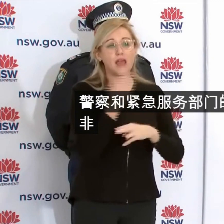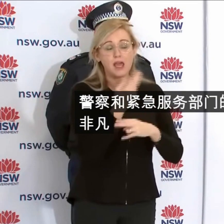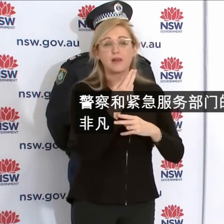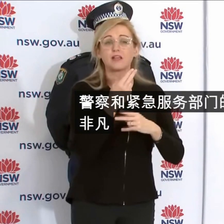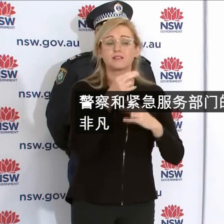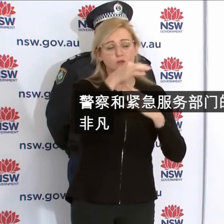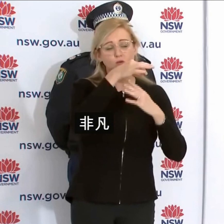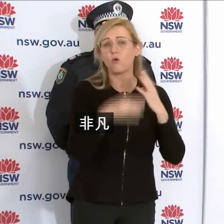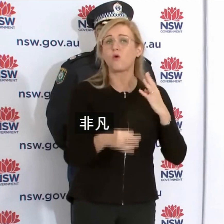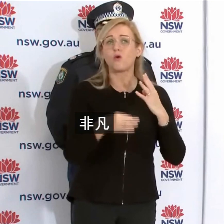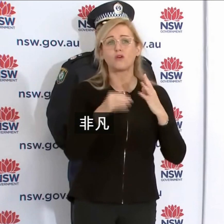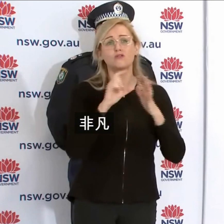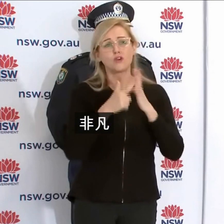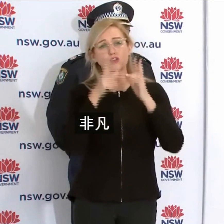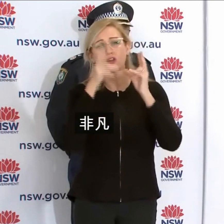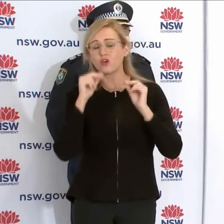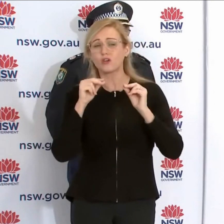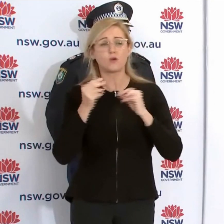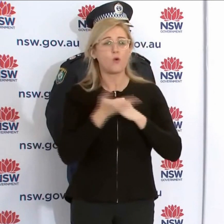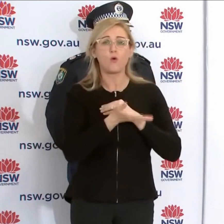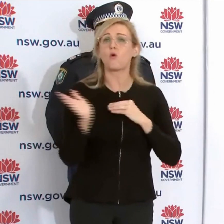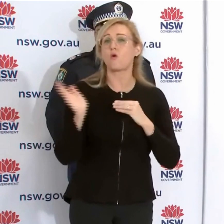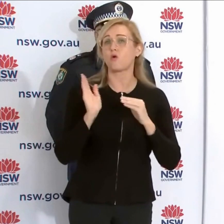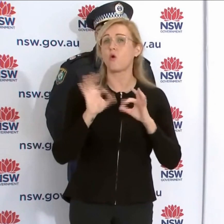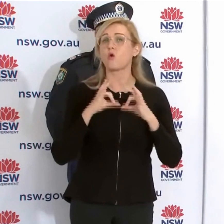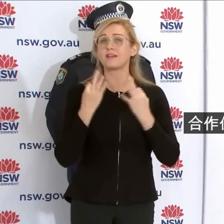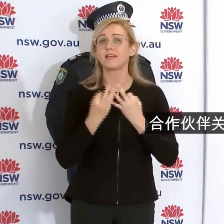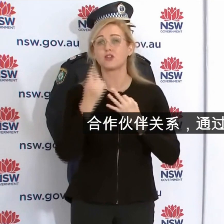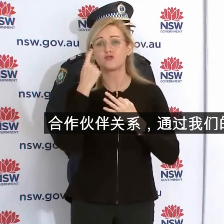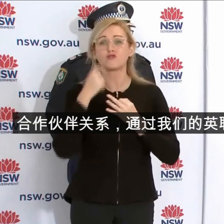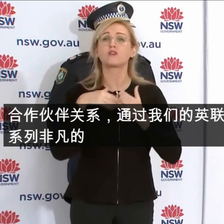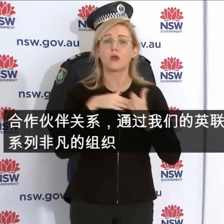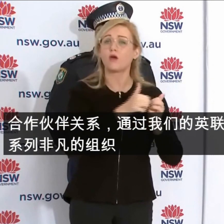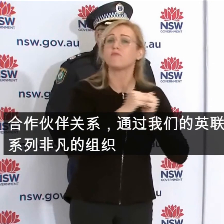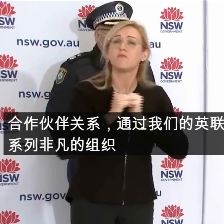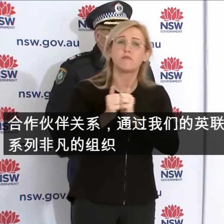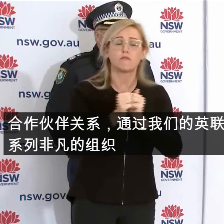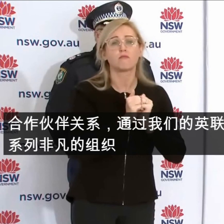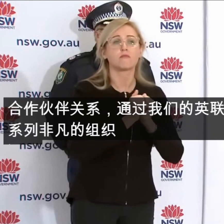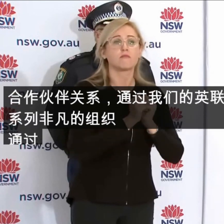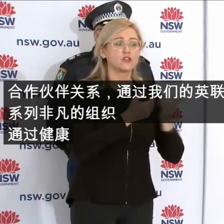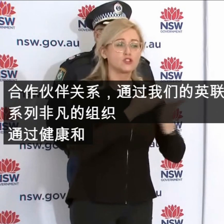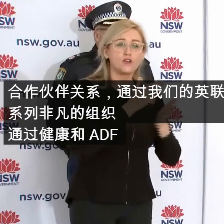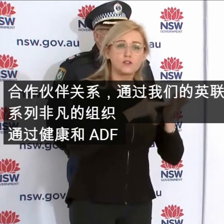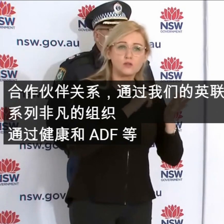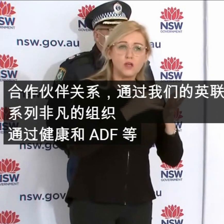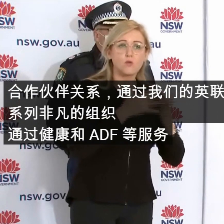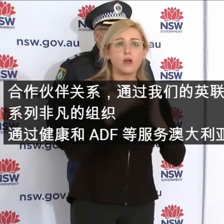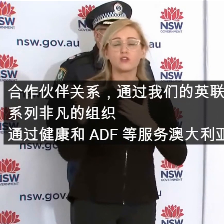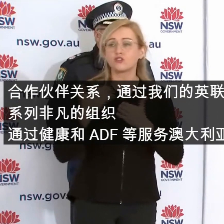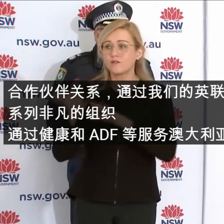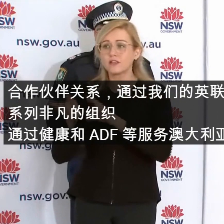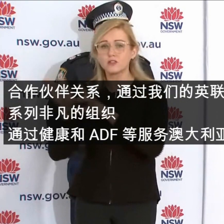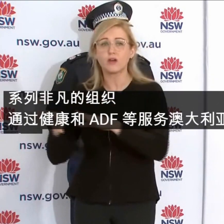extraordinary array of organisations across the state government, through our Commonwealth partners, Services Australia, through health and ADF